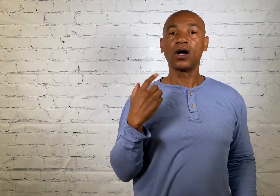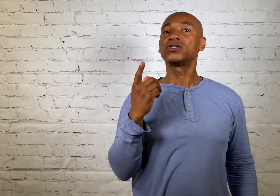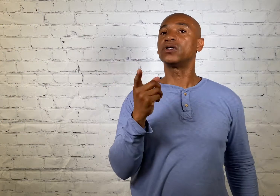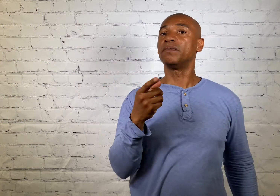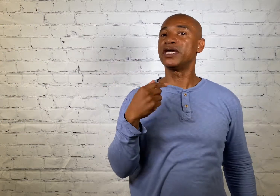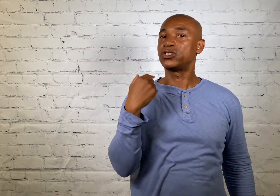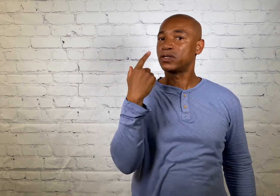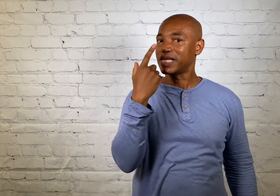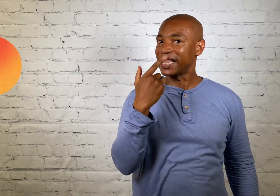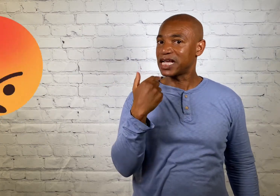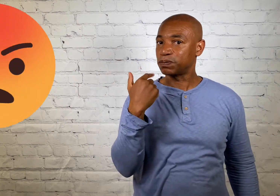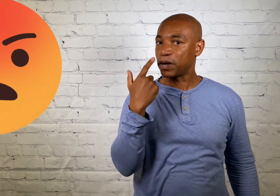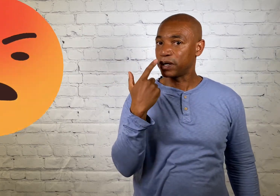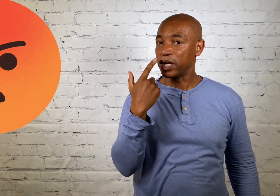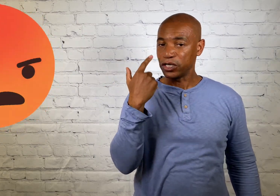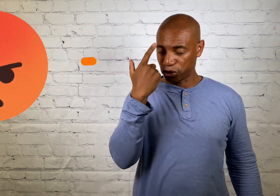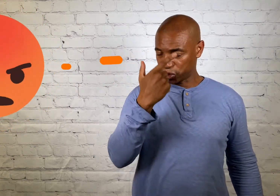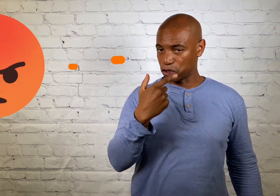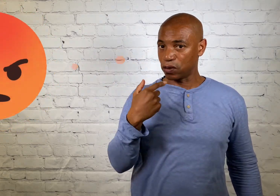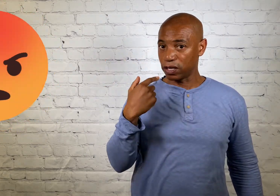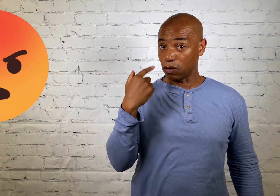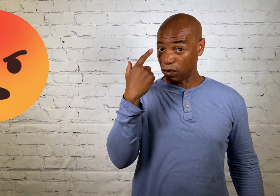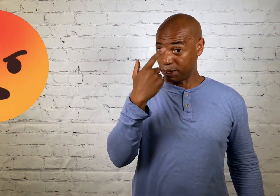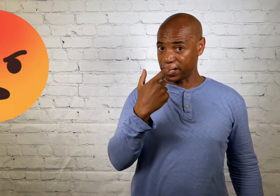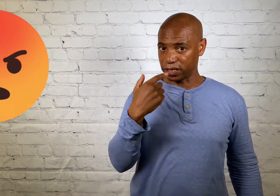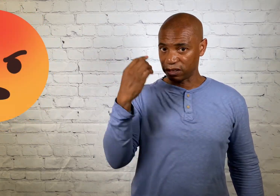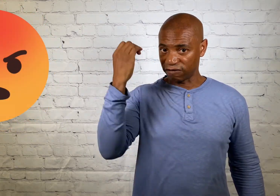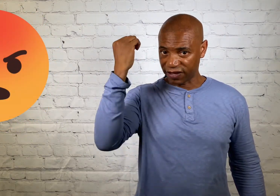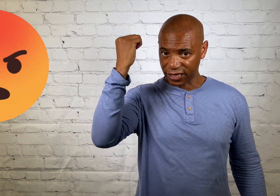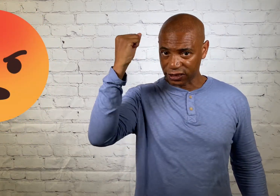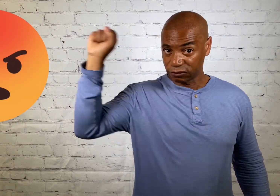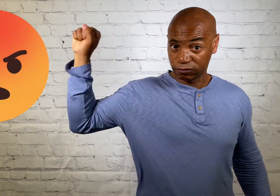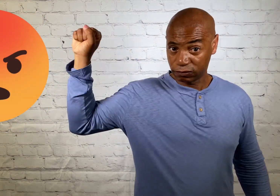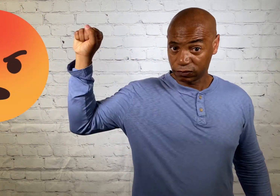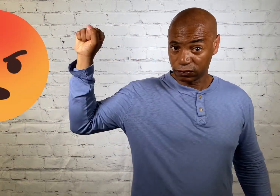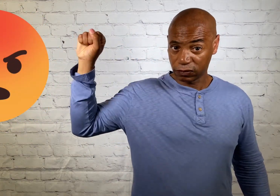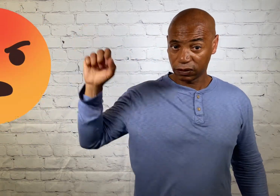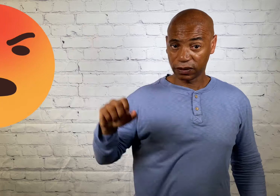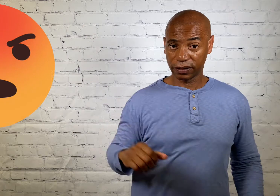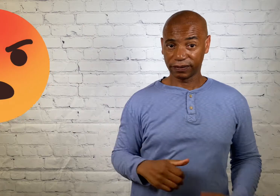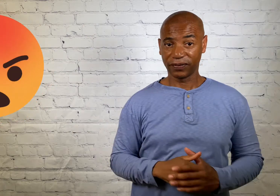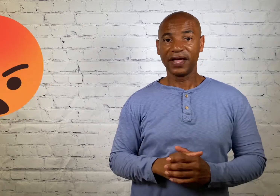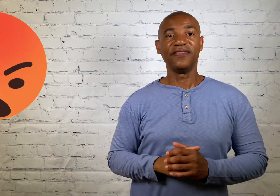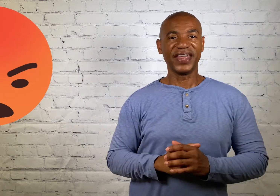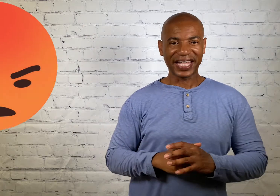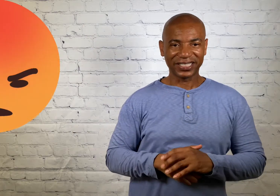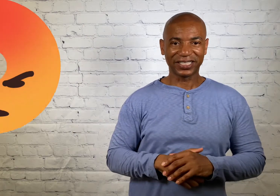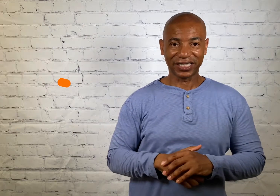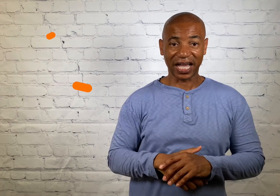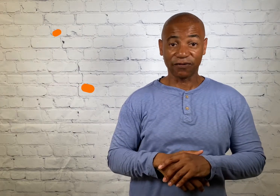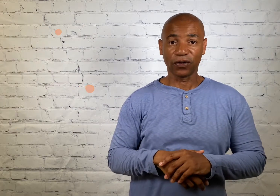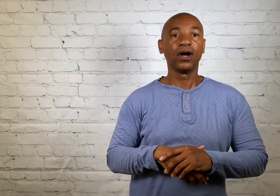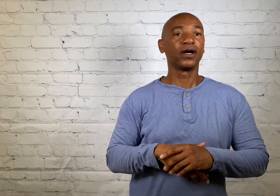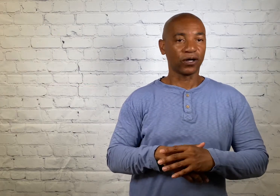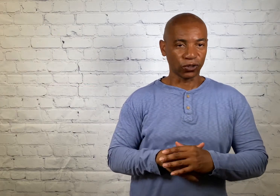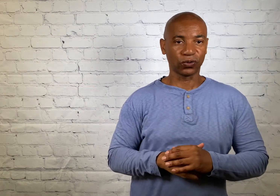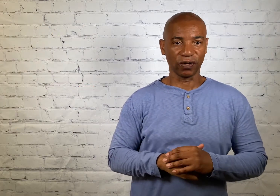Also, make sure that last part you're showing rebellion in your face. That is the sign for cultural